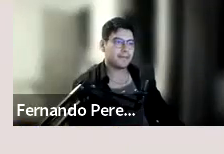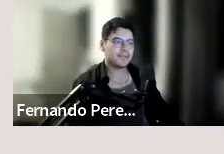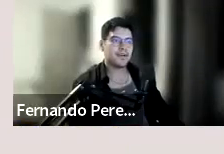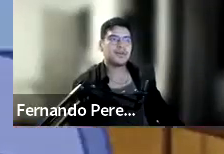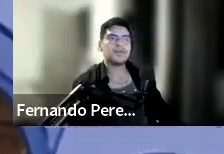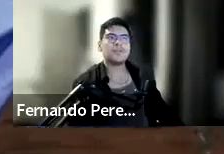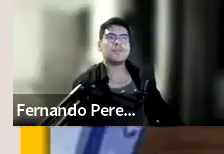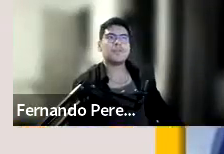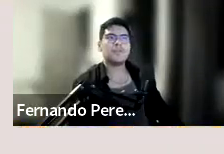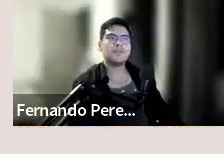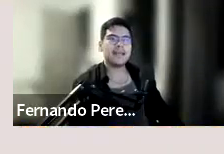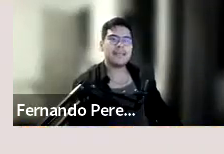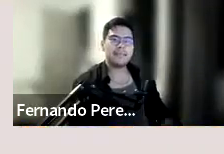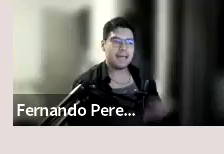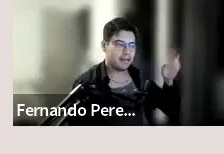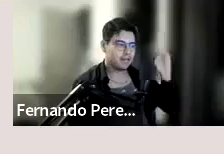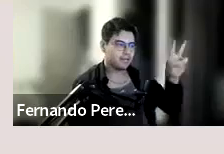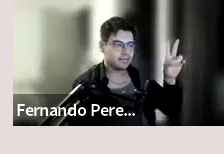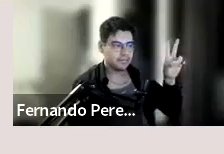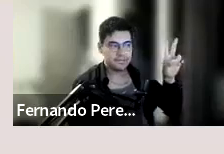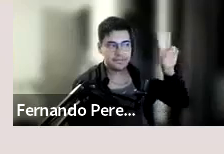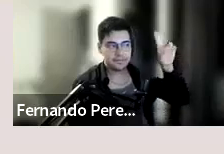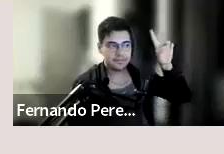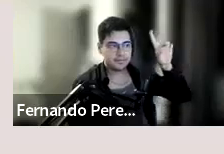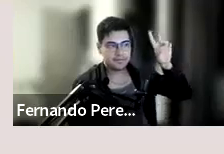So, bye, Amber.